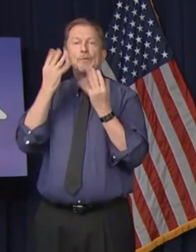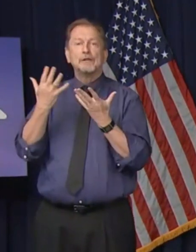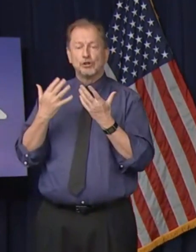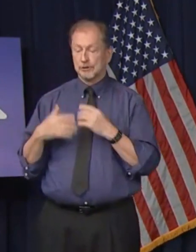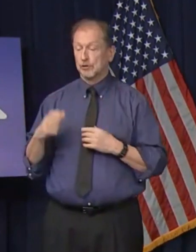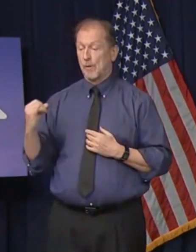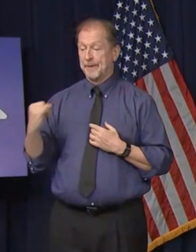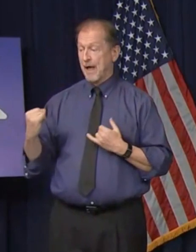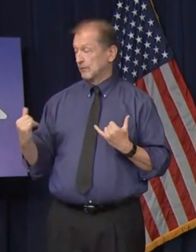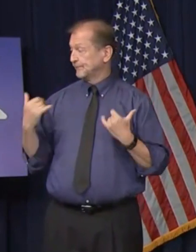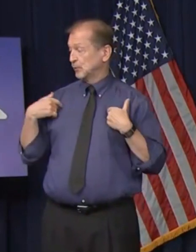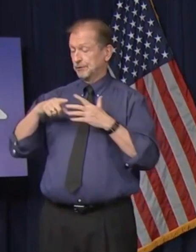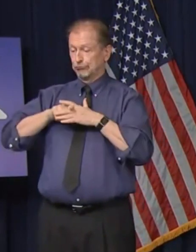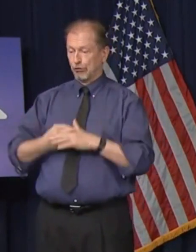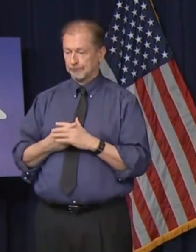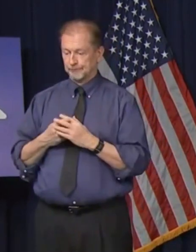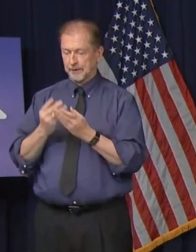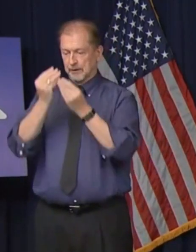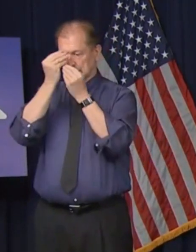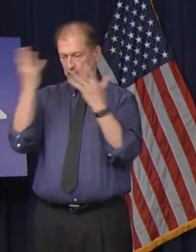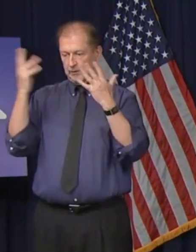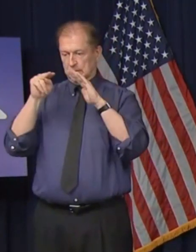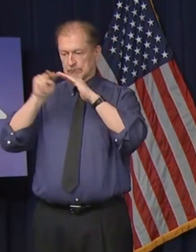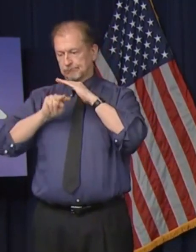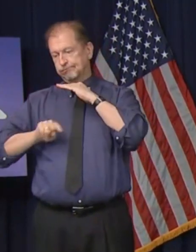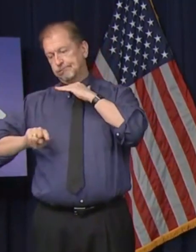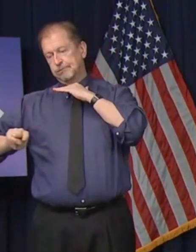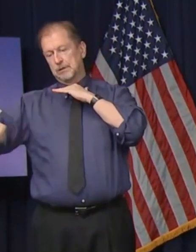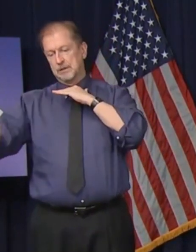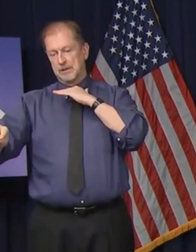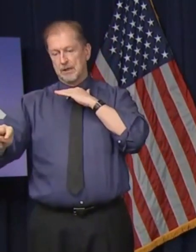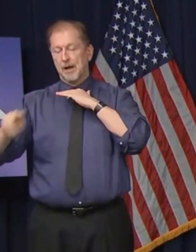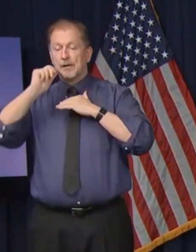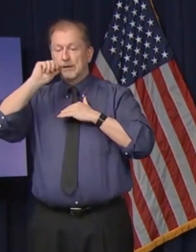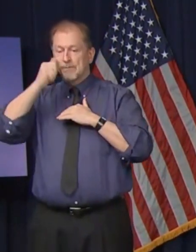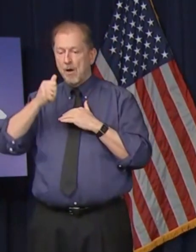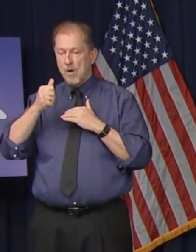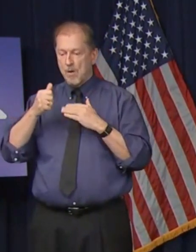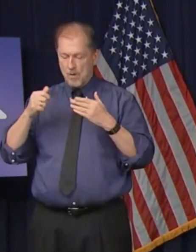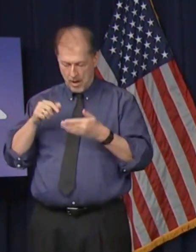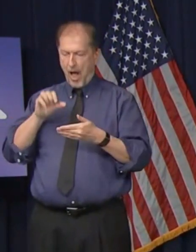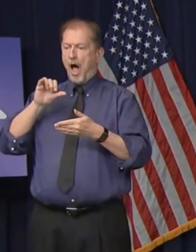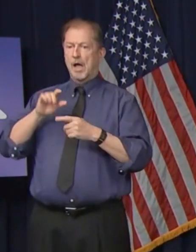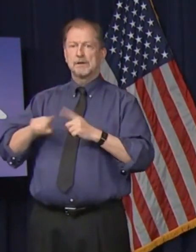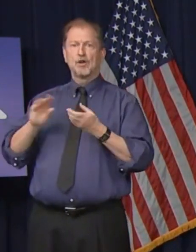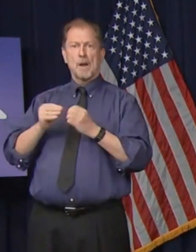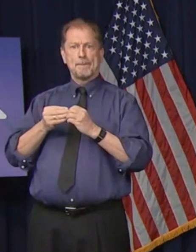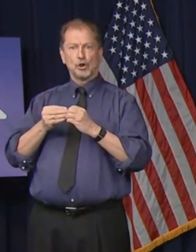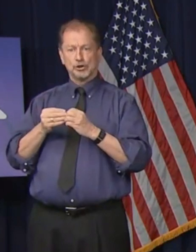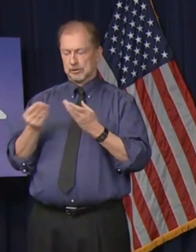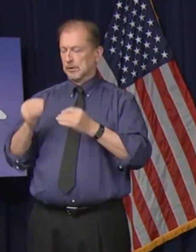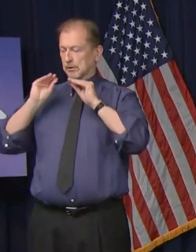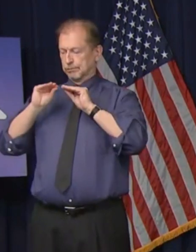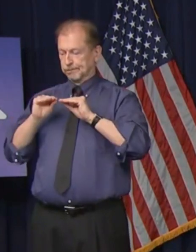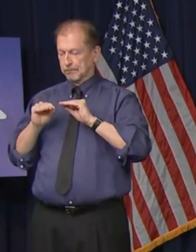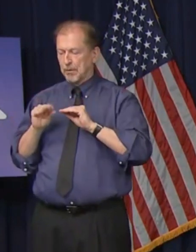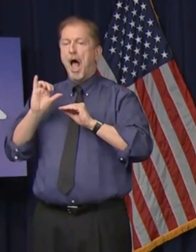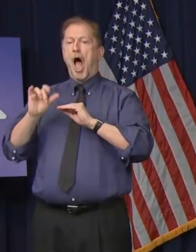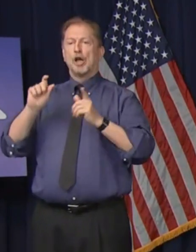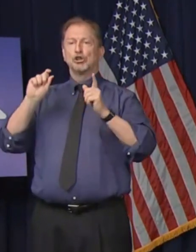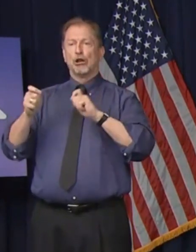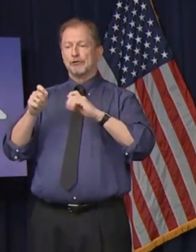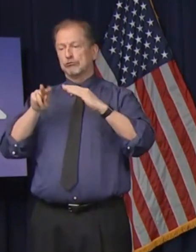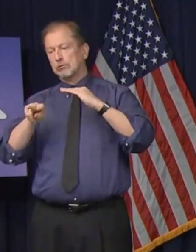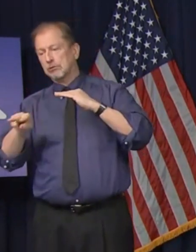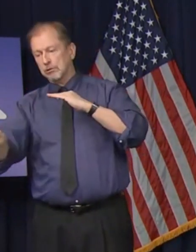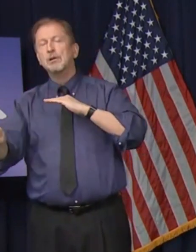day, right, about a bunch of days forward. And then as you move forward, you have actual numbers, not projected numbers, to